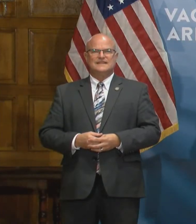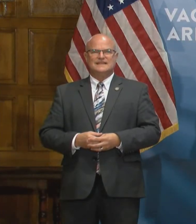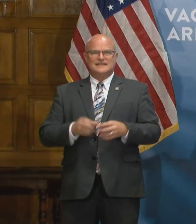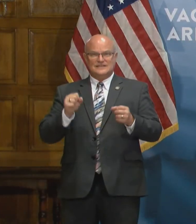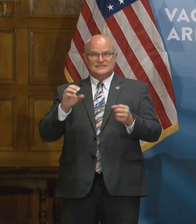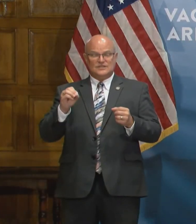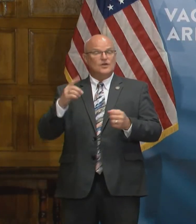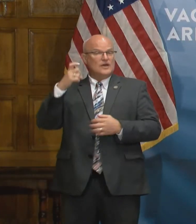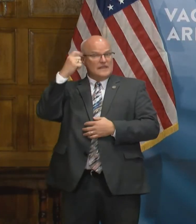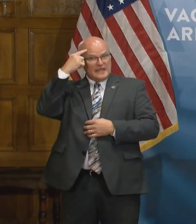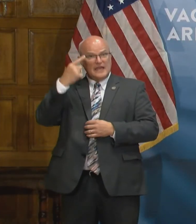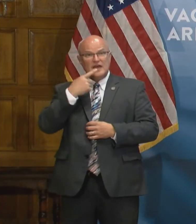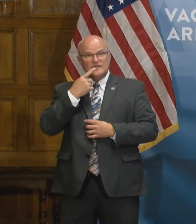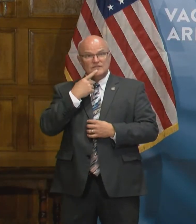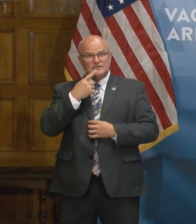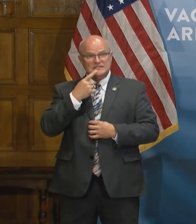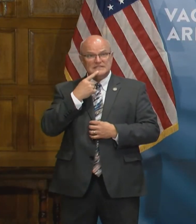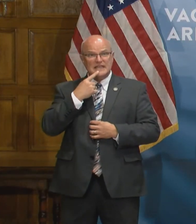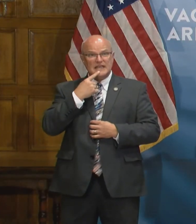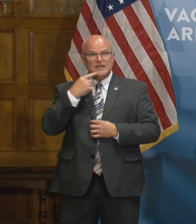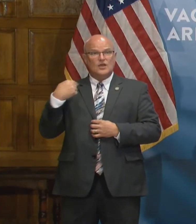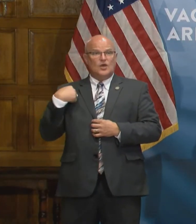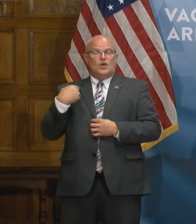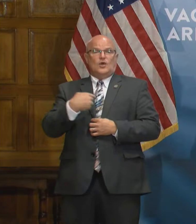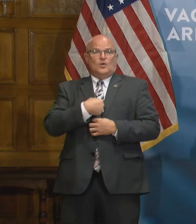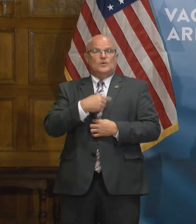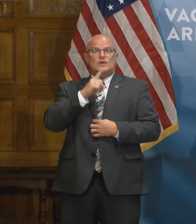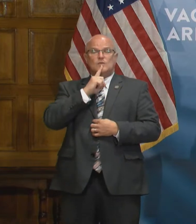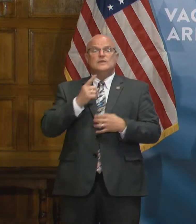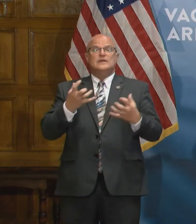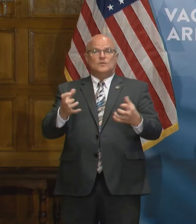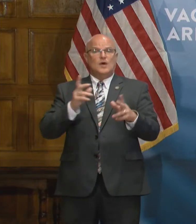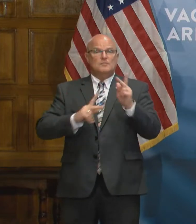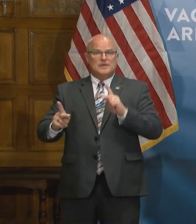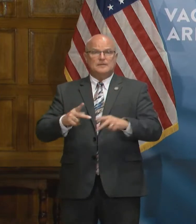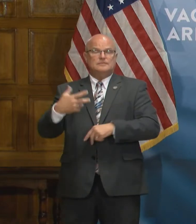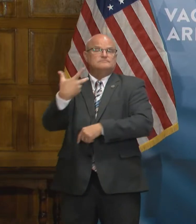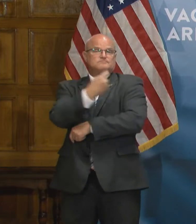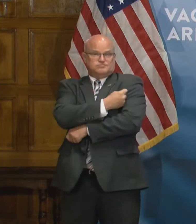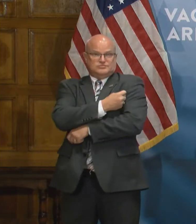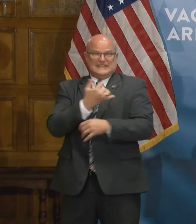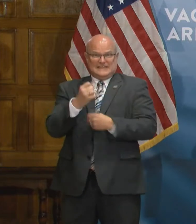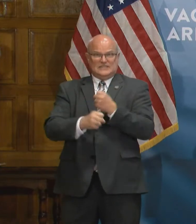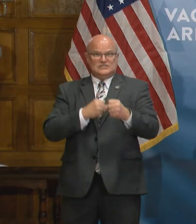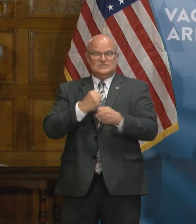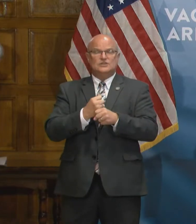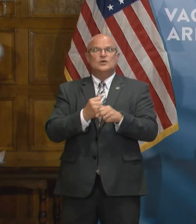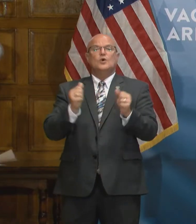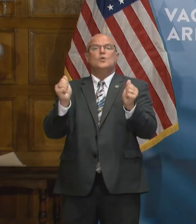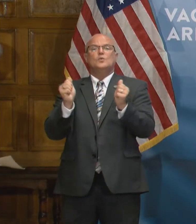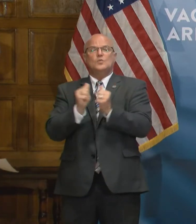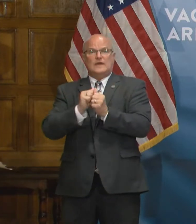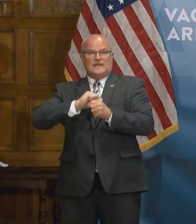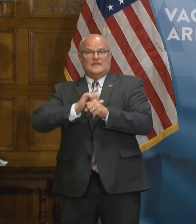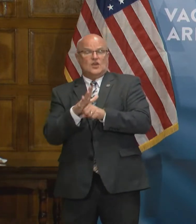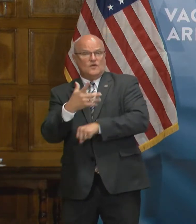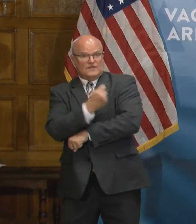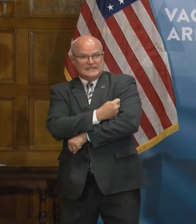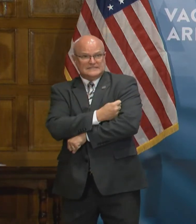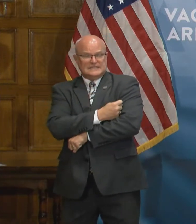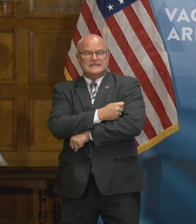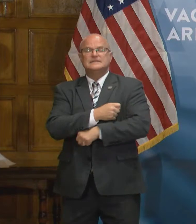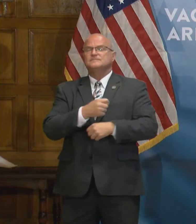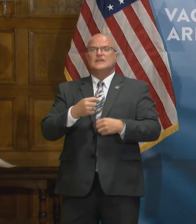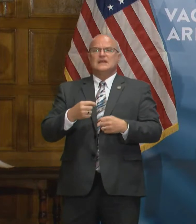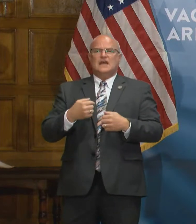So as the governor said, we really want people to get their flu vaccine this year along with the COVID vaccine. You know, we don't